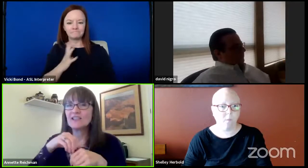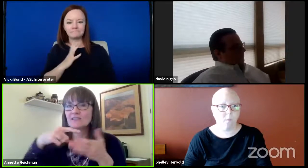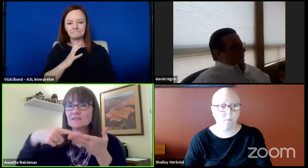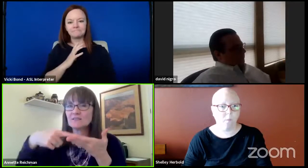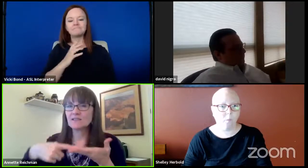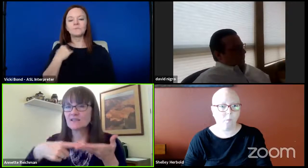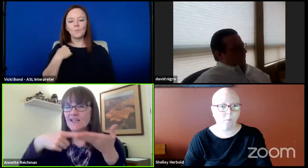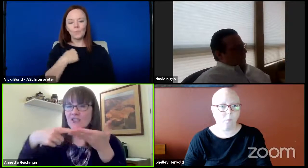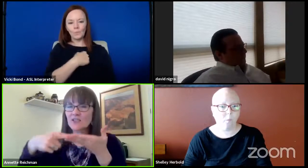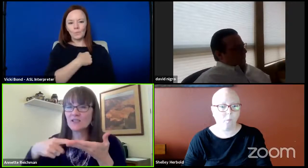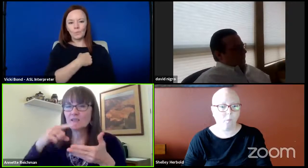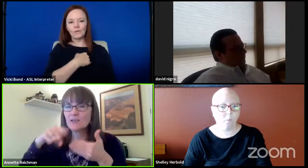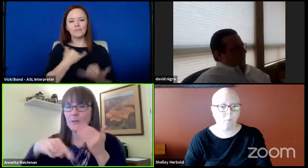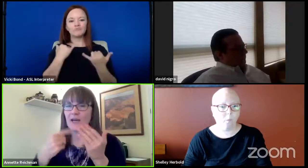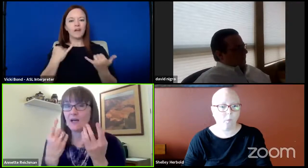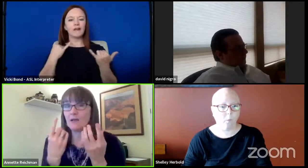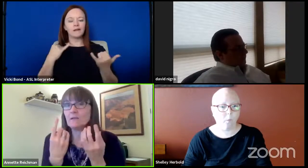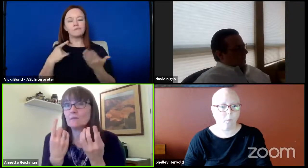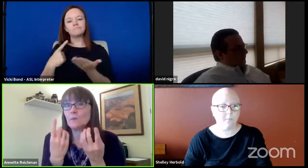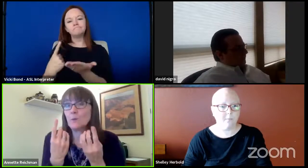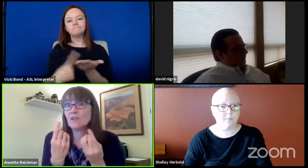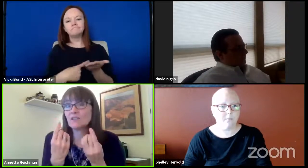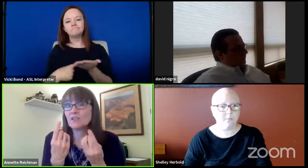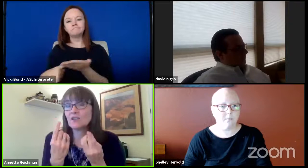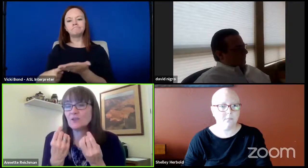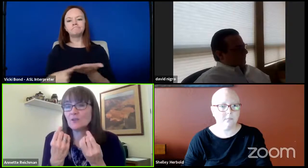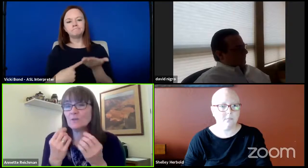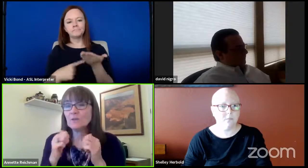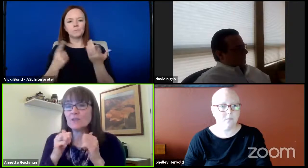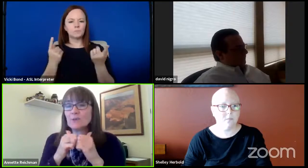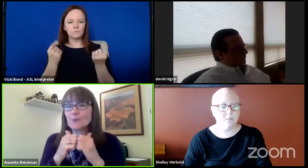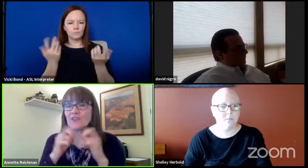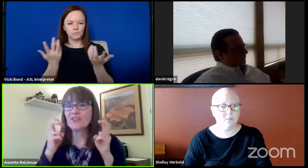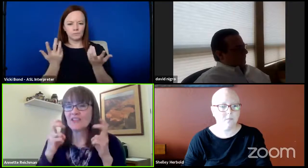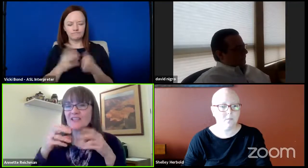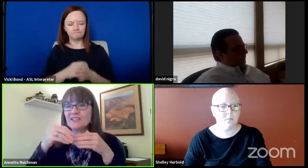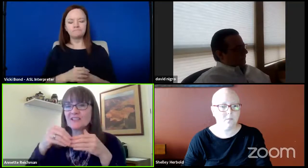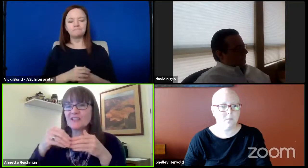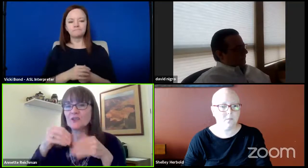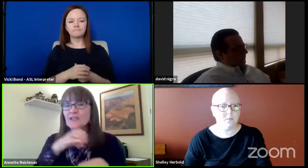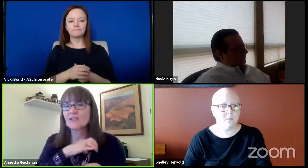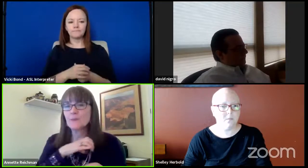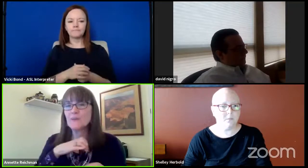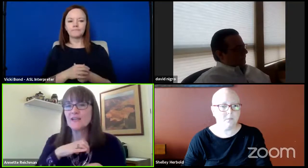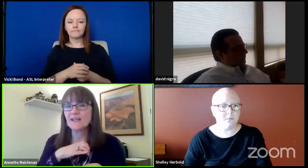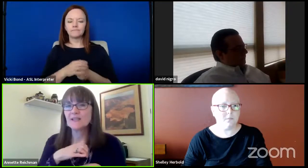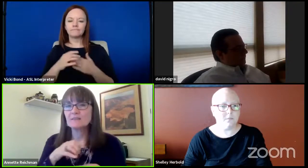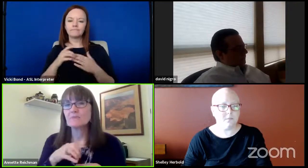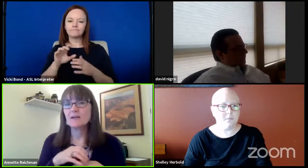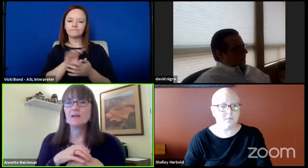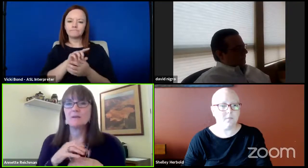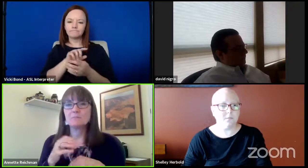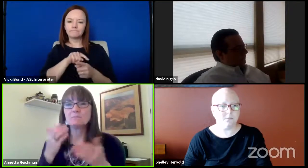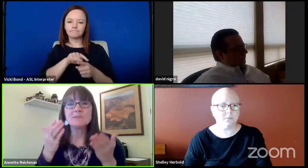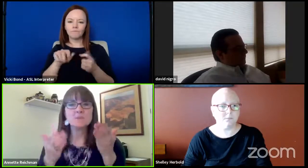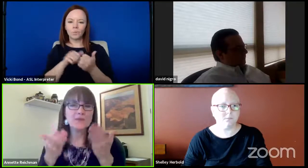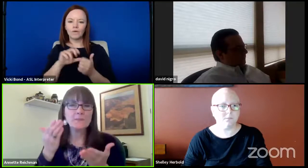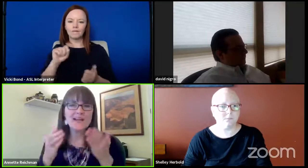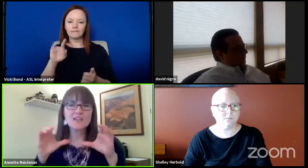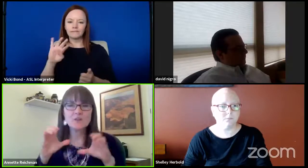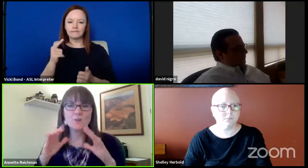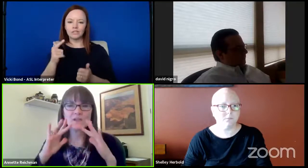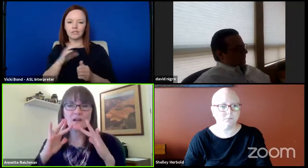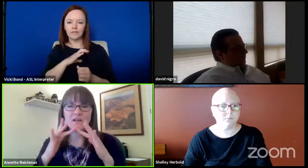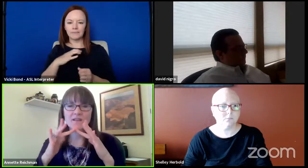are in discussion about what to do with the steering committee.